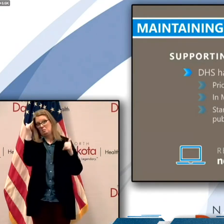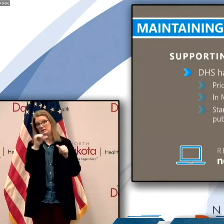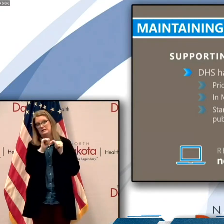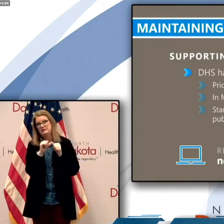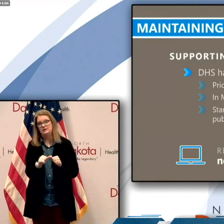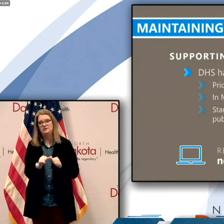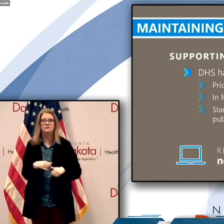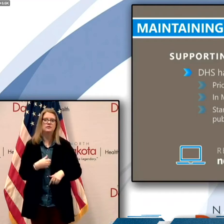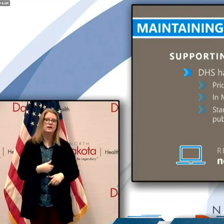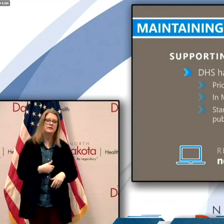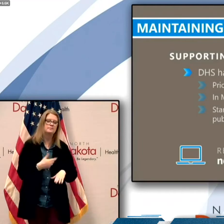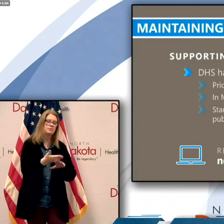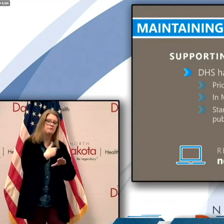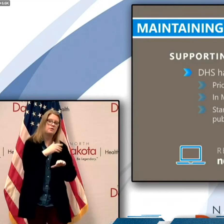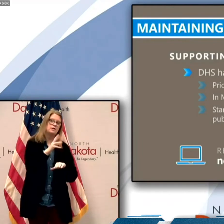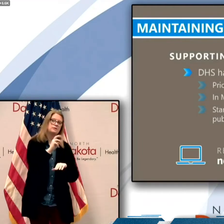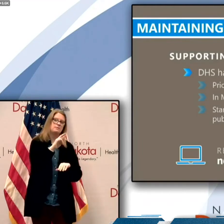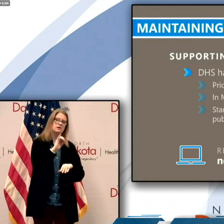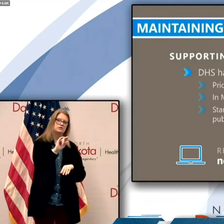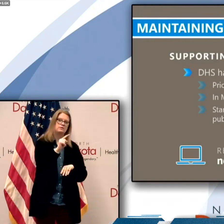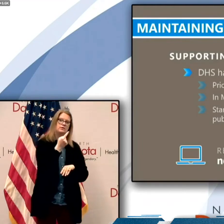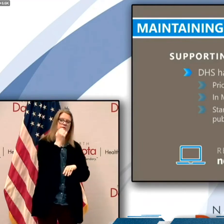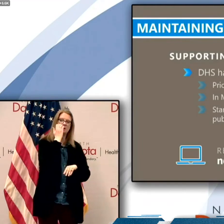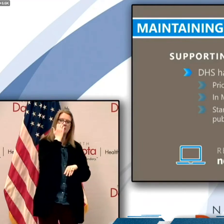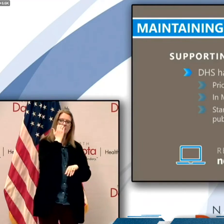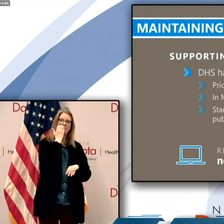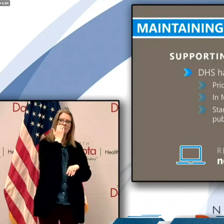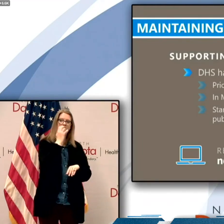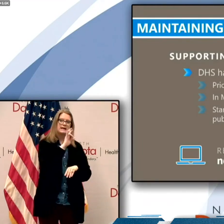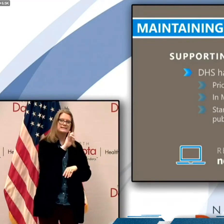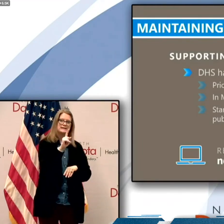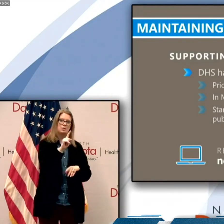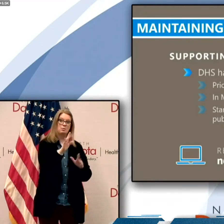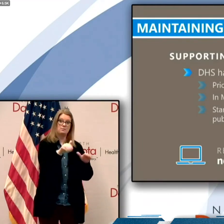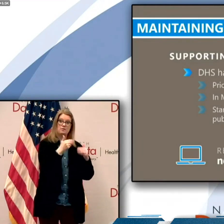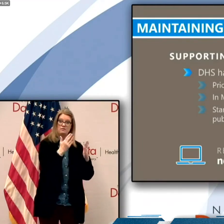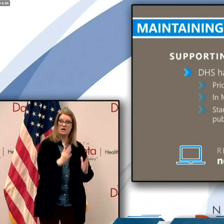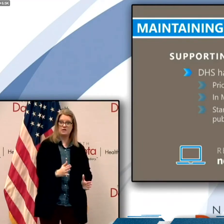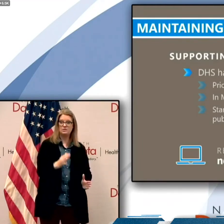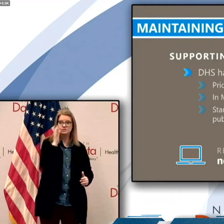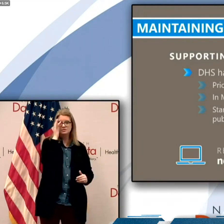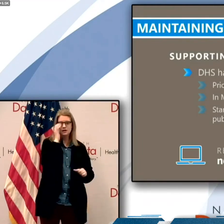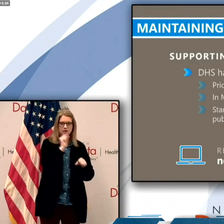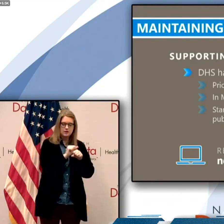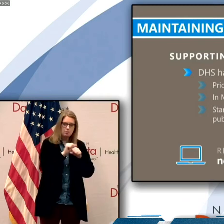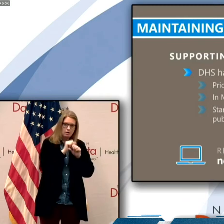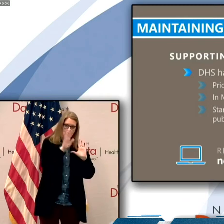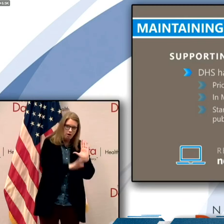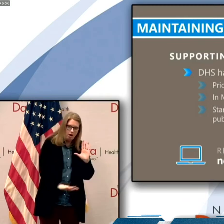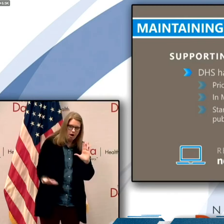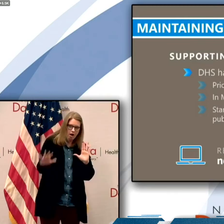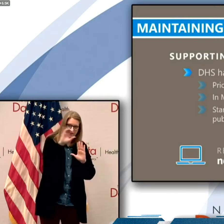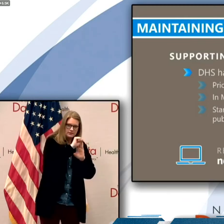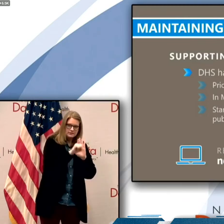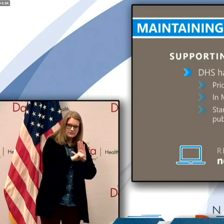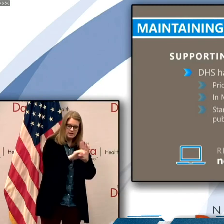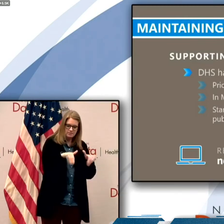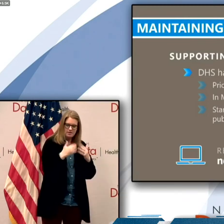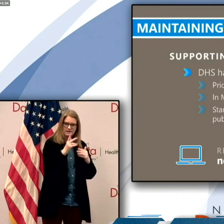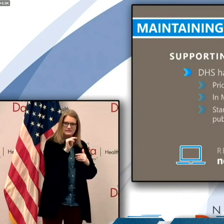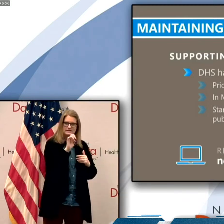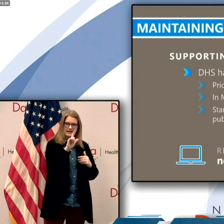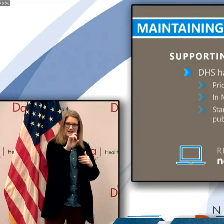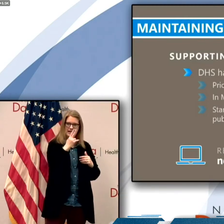1, DHS had 71 providers that they worked with around the state that utilized telehealth to deliver